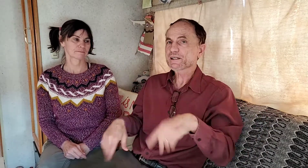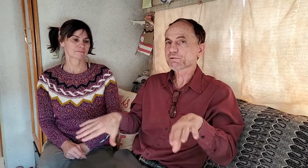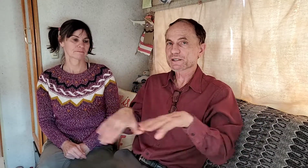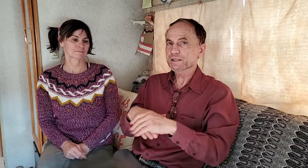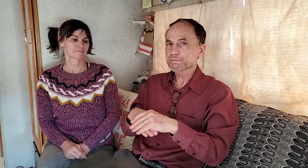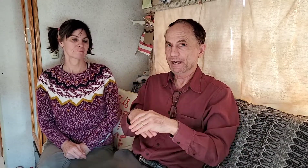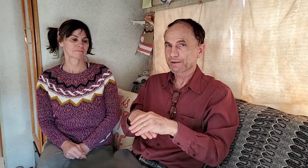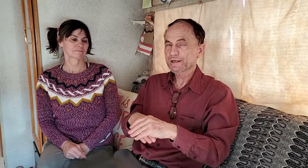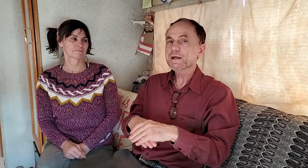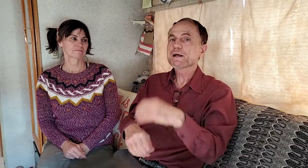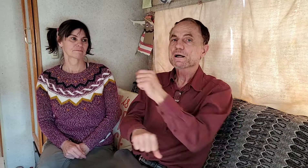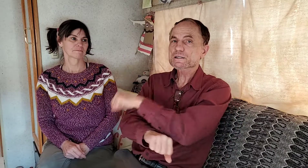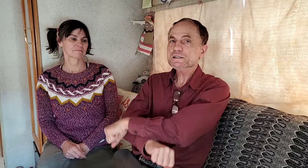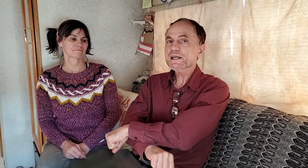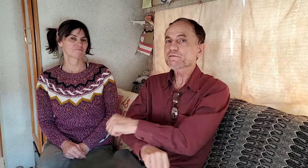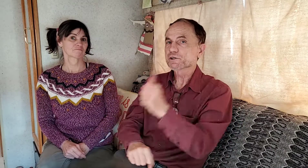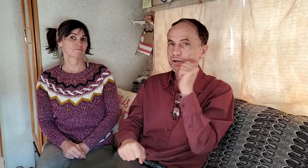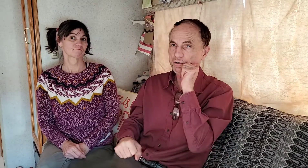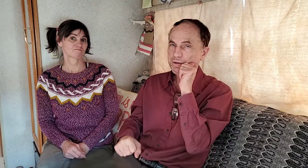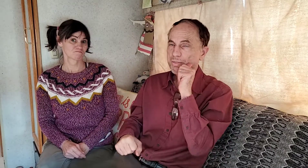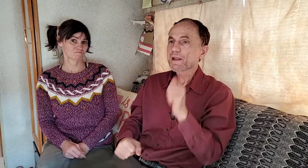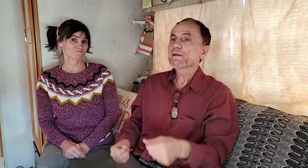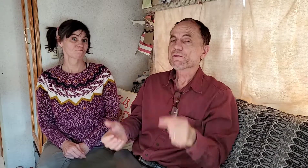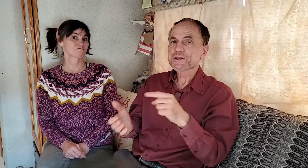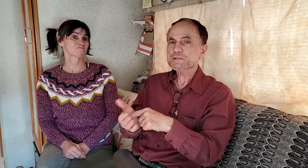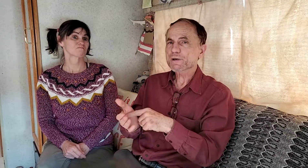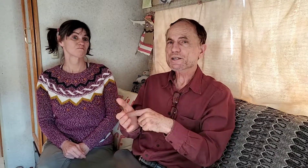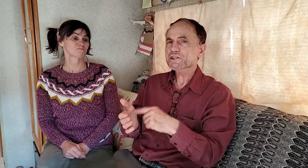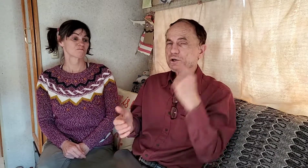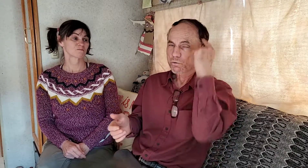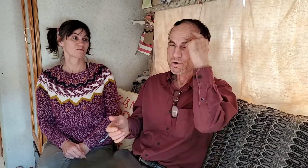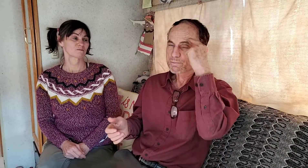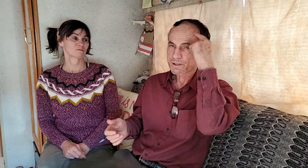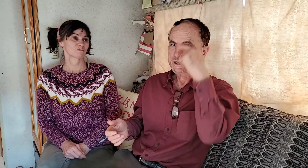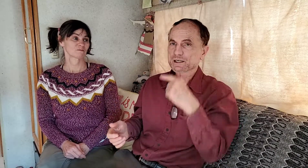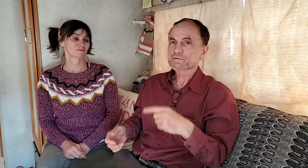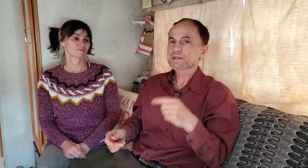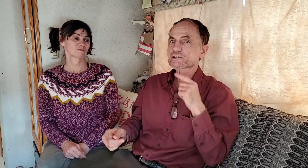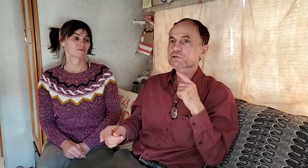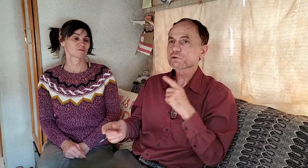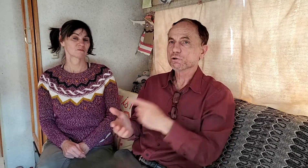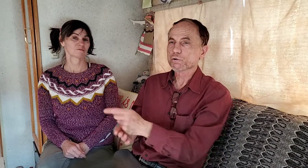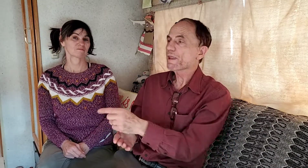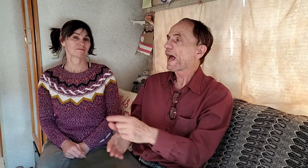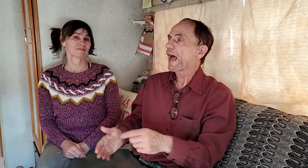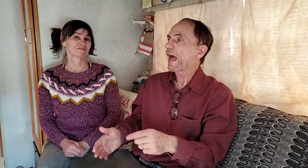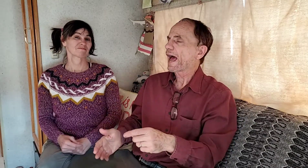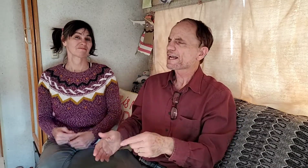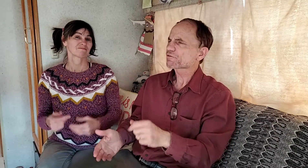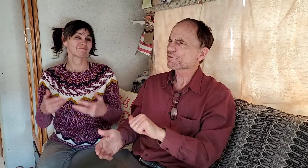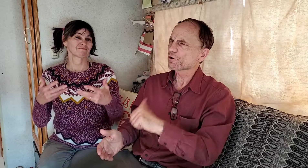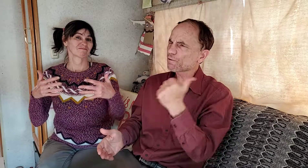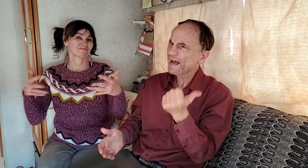really did marry a slave girl. This much we believe is true. As for the